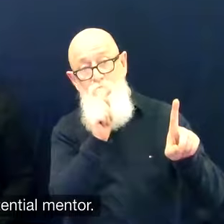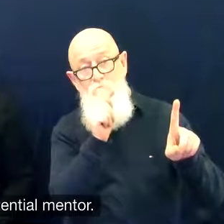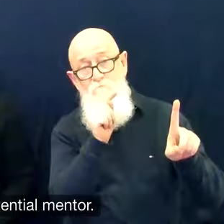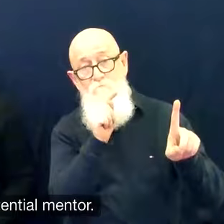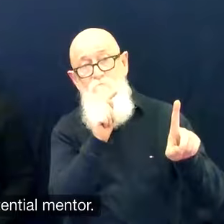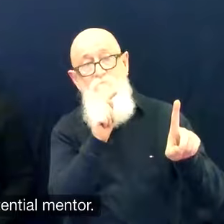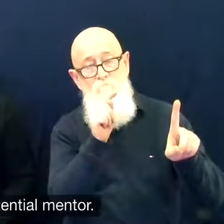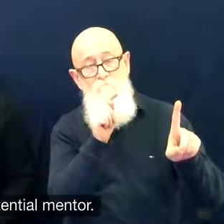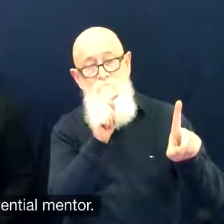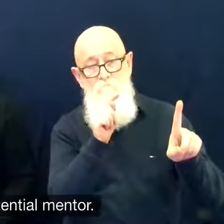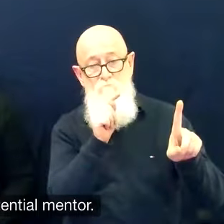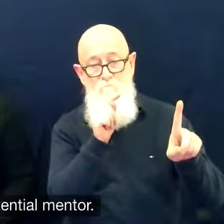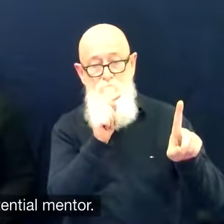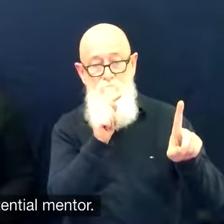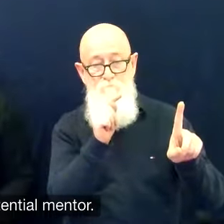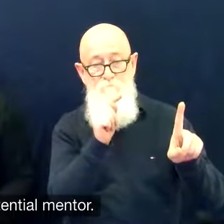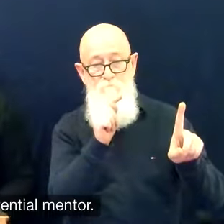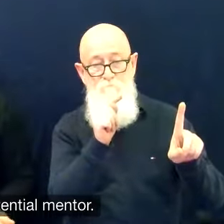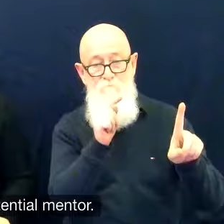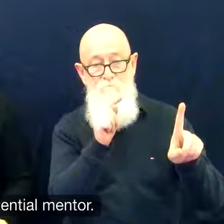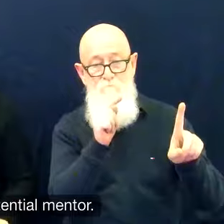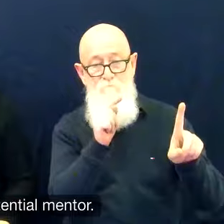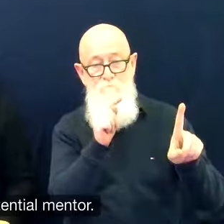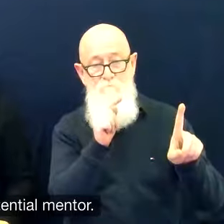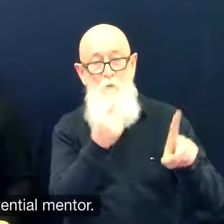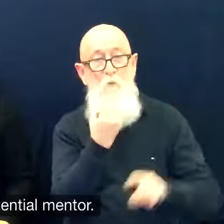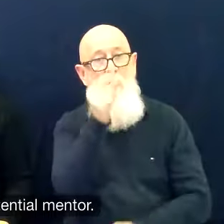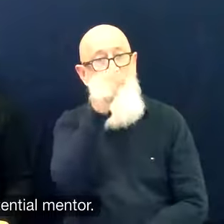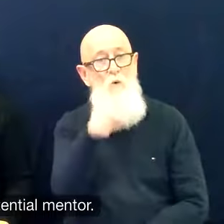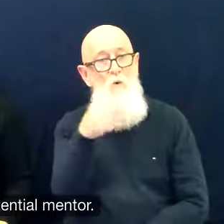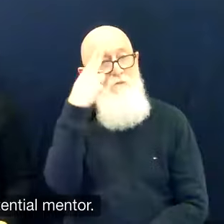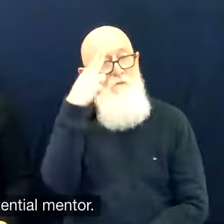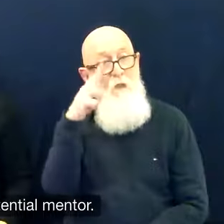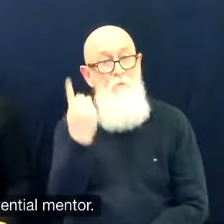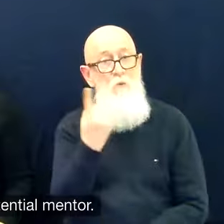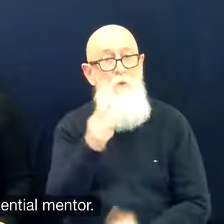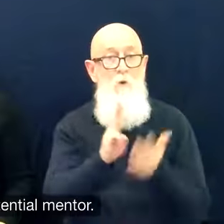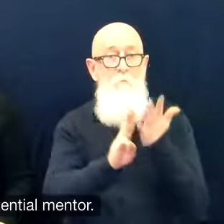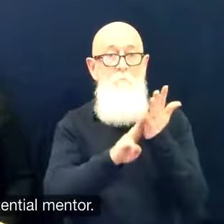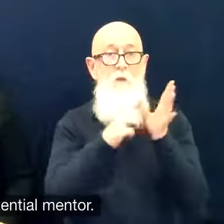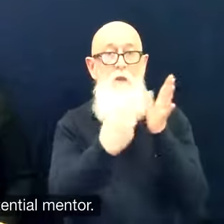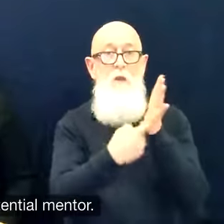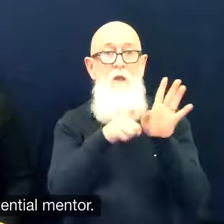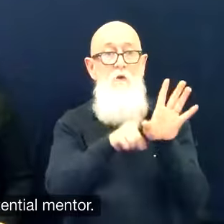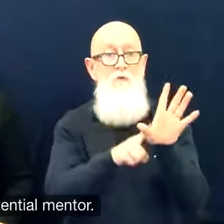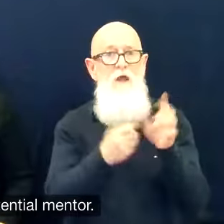will be a person named Mary, who did this last